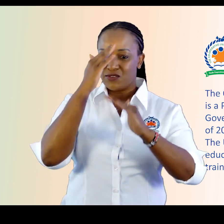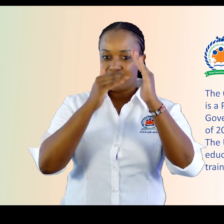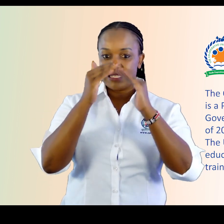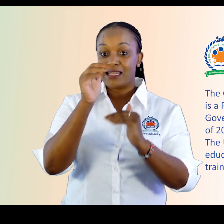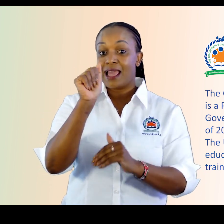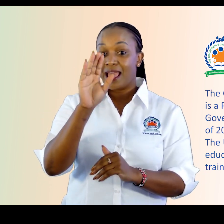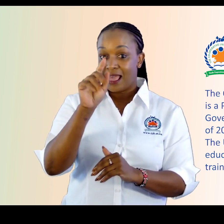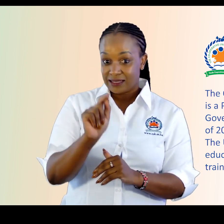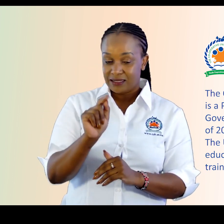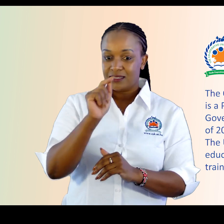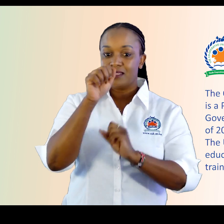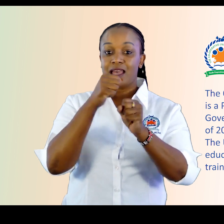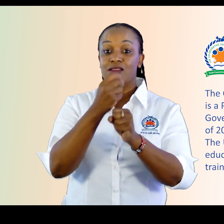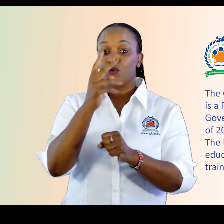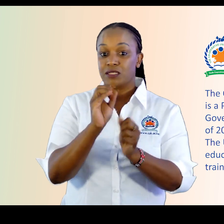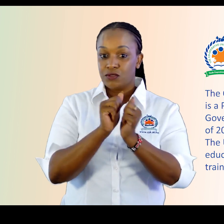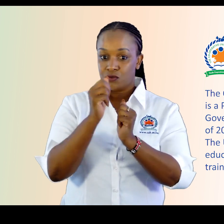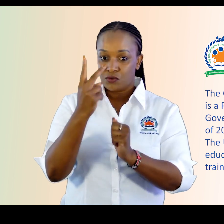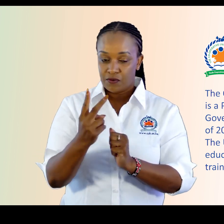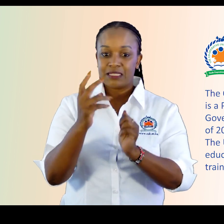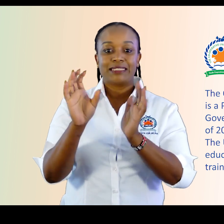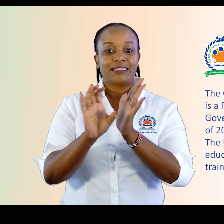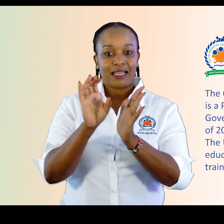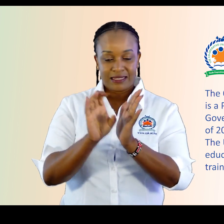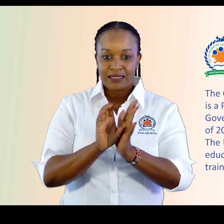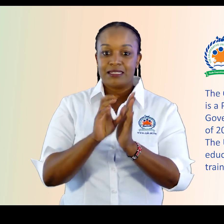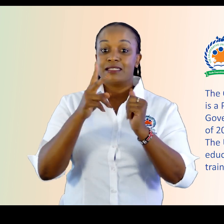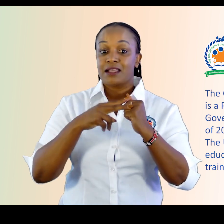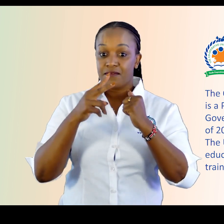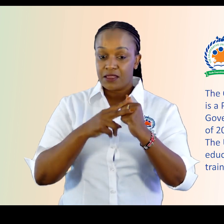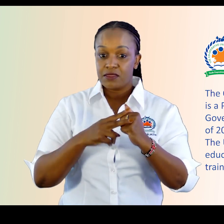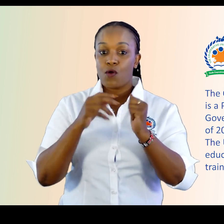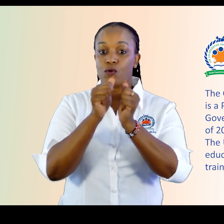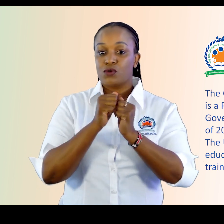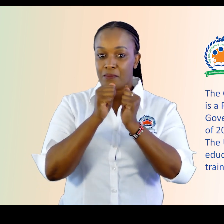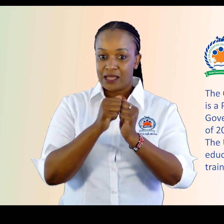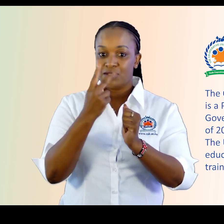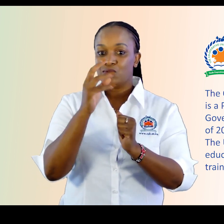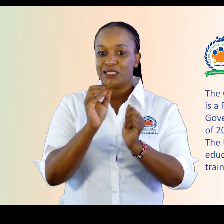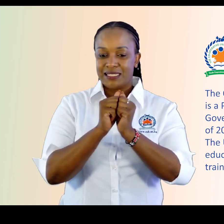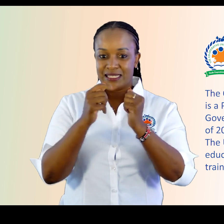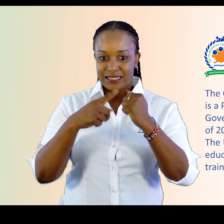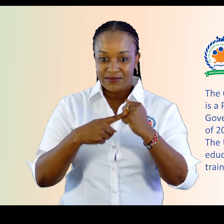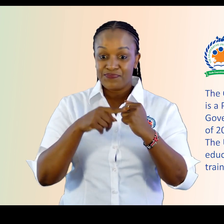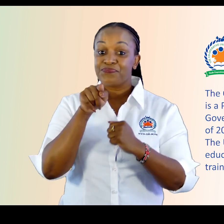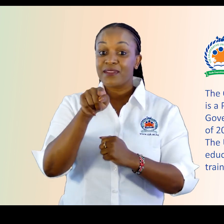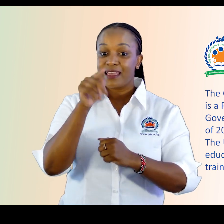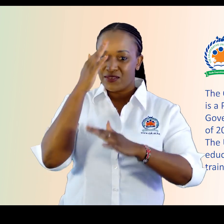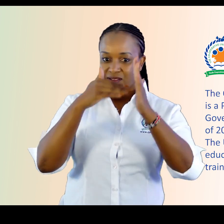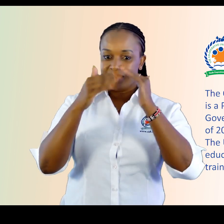Universities Act of 2012 and chartered on the 7th October 2016. The university is a leading